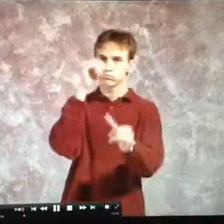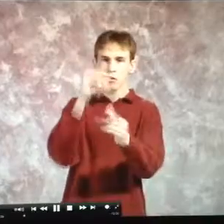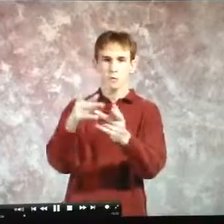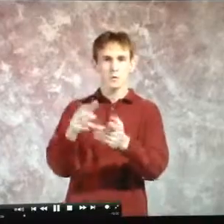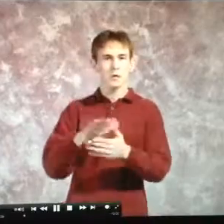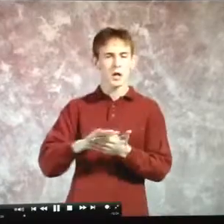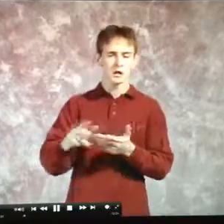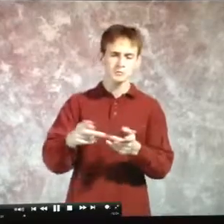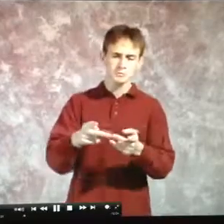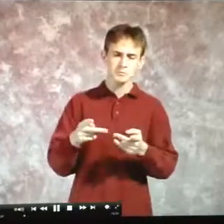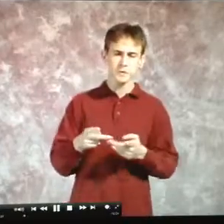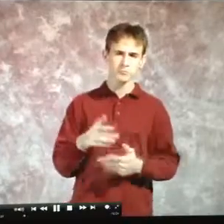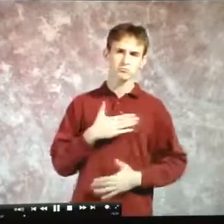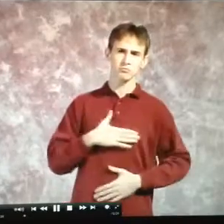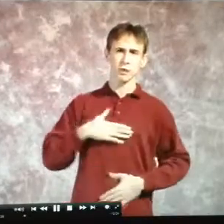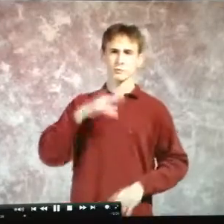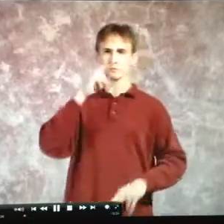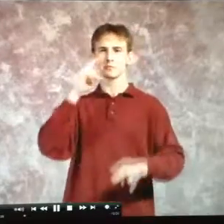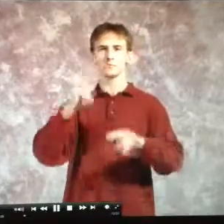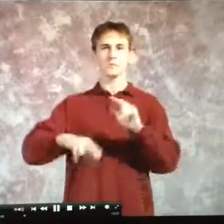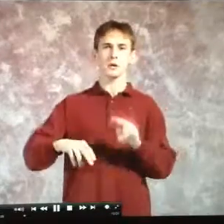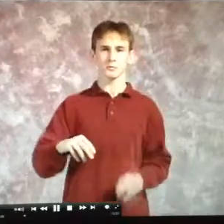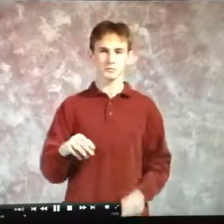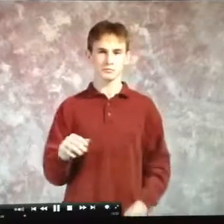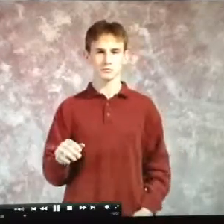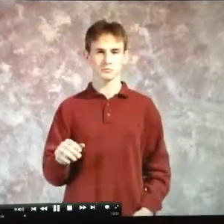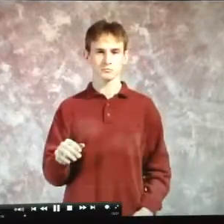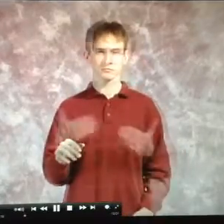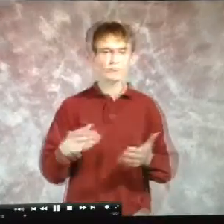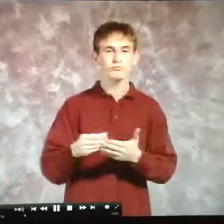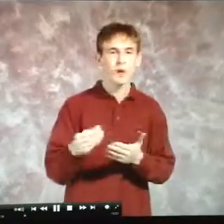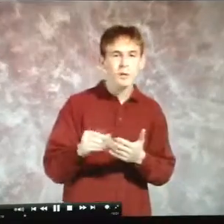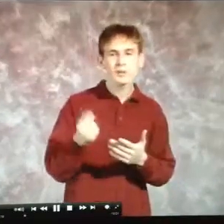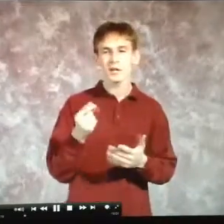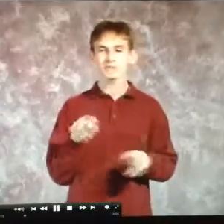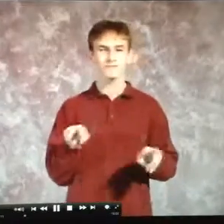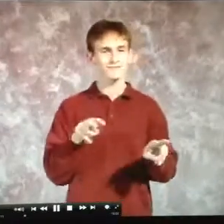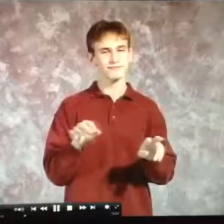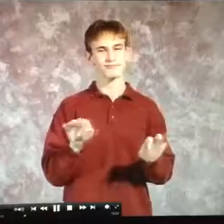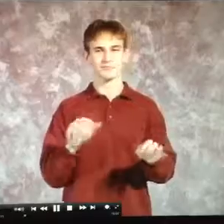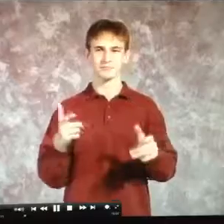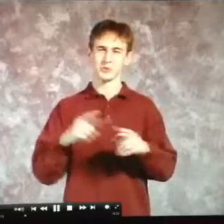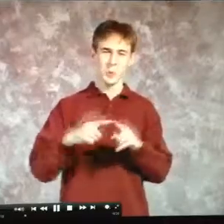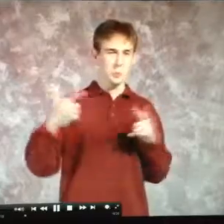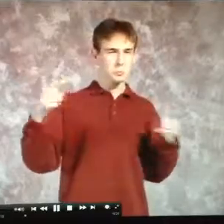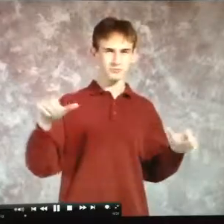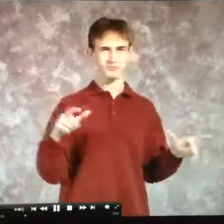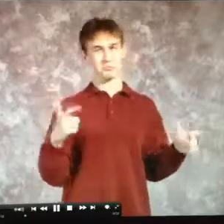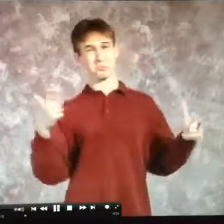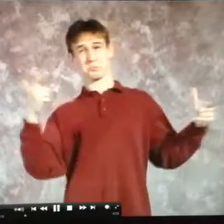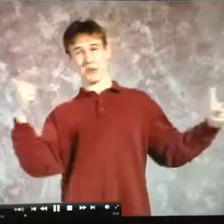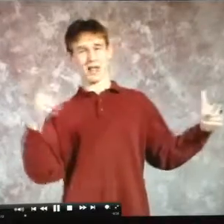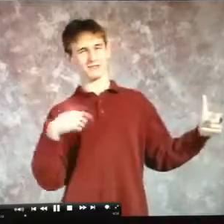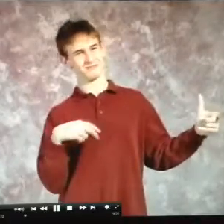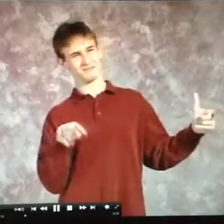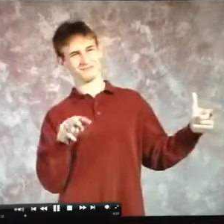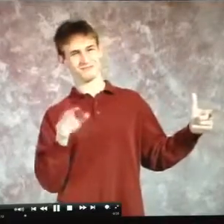to the mall. It's such a cool place. It was so much fun. We went shopping a little bit.